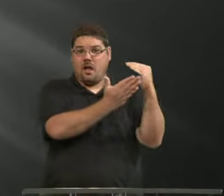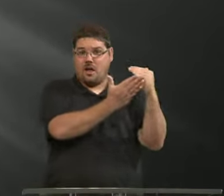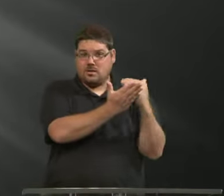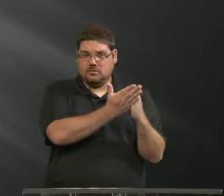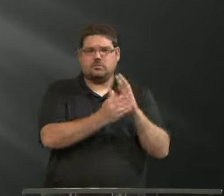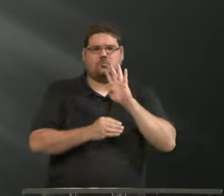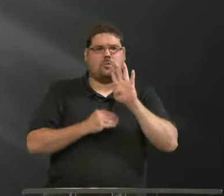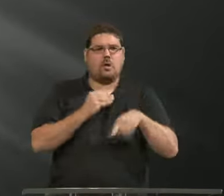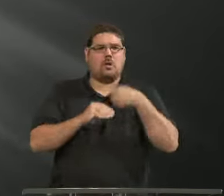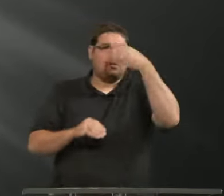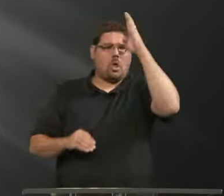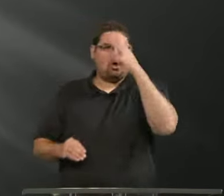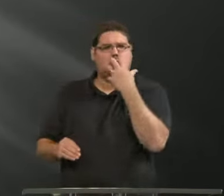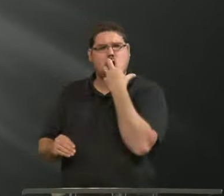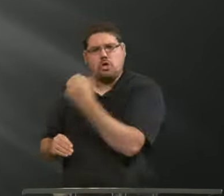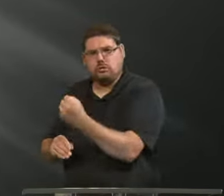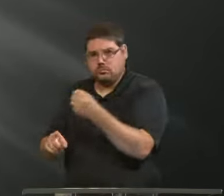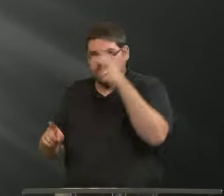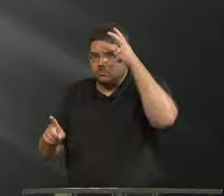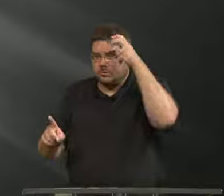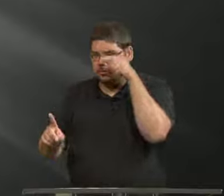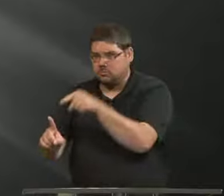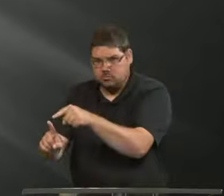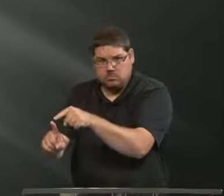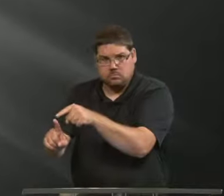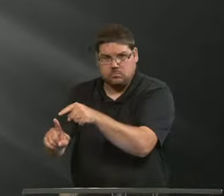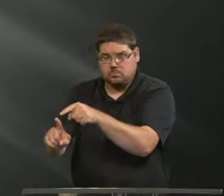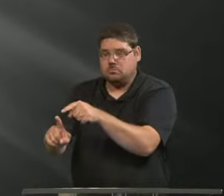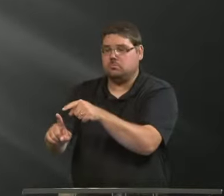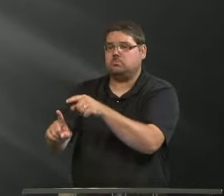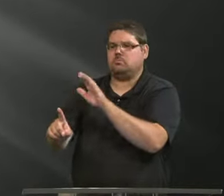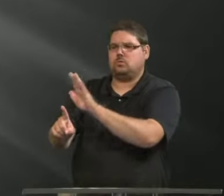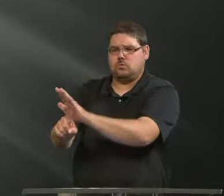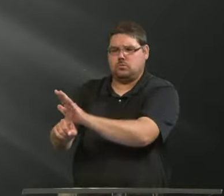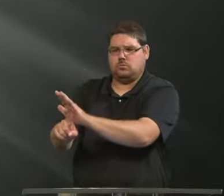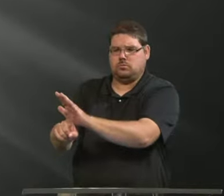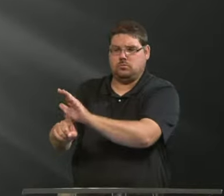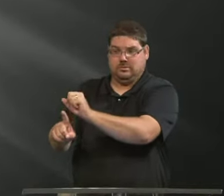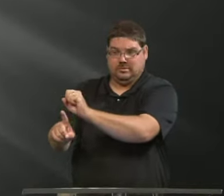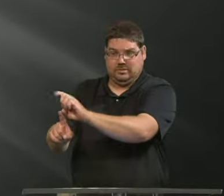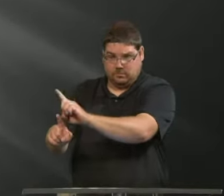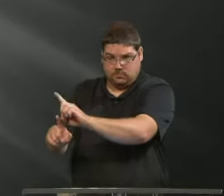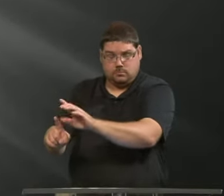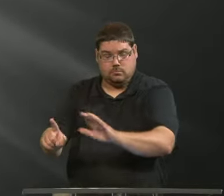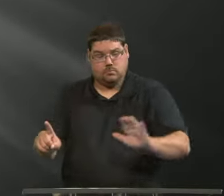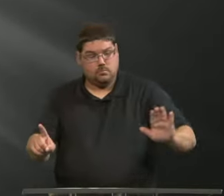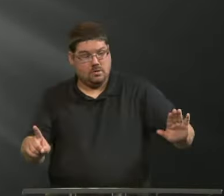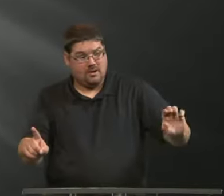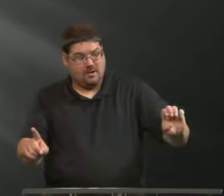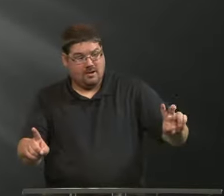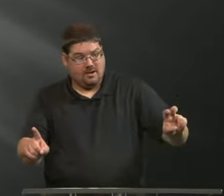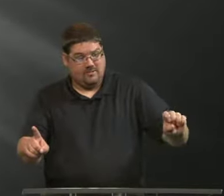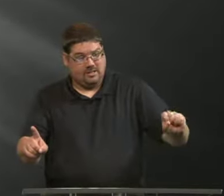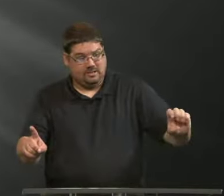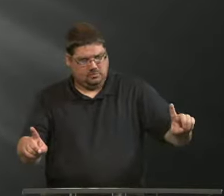If you recall, in our last lesson, we talked about how God cursed Satan and